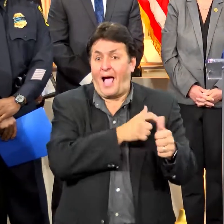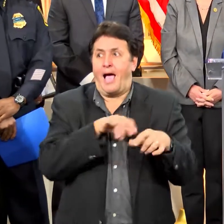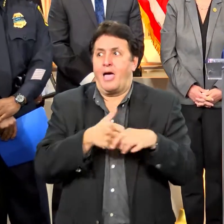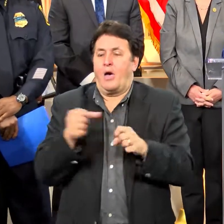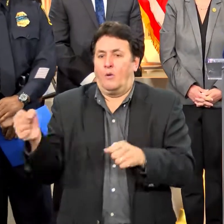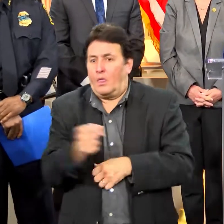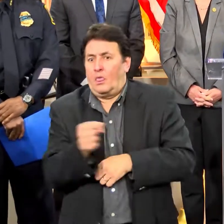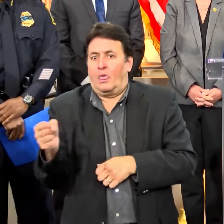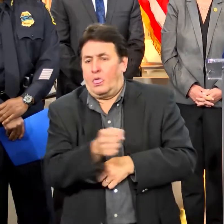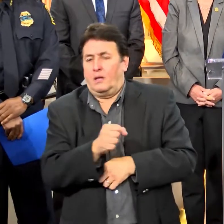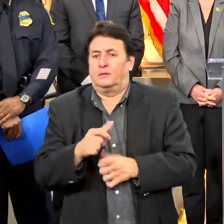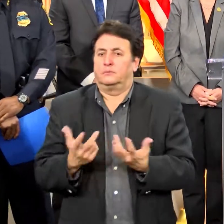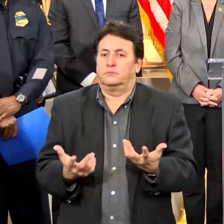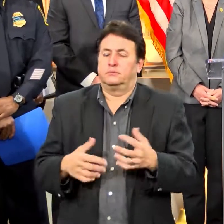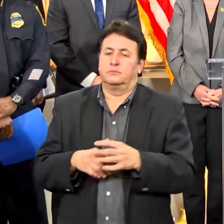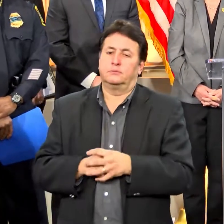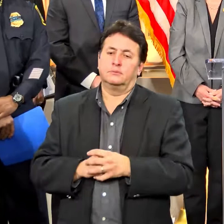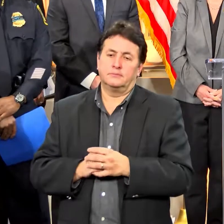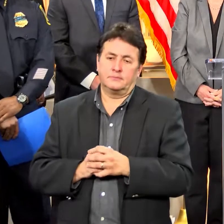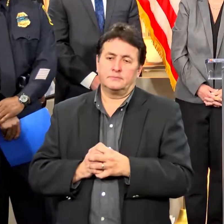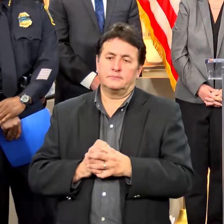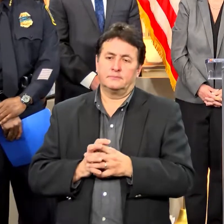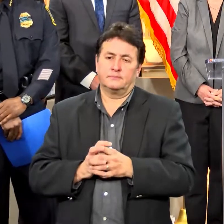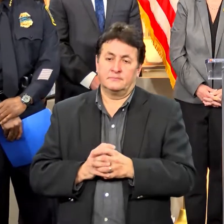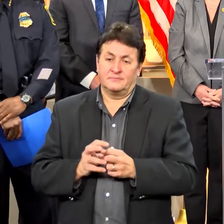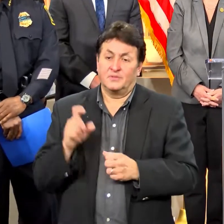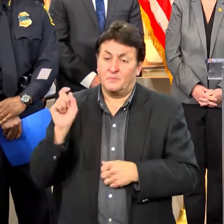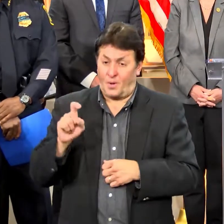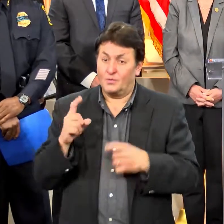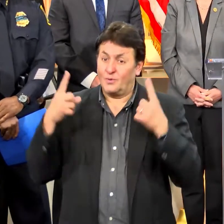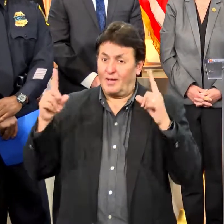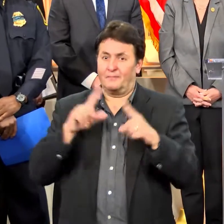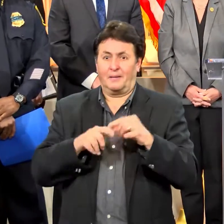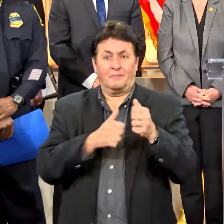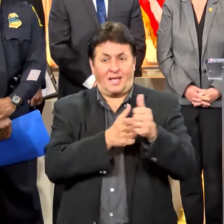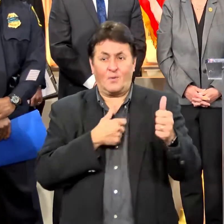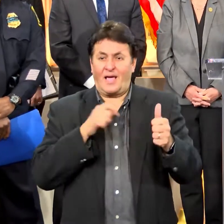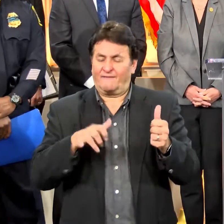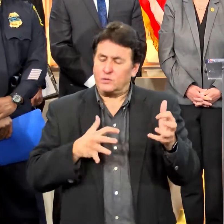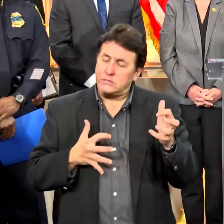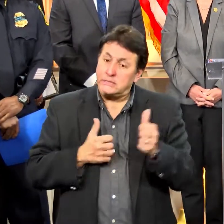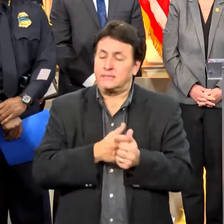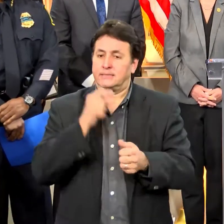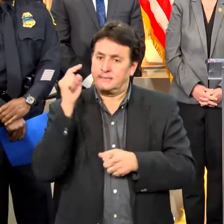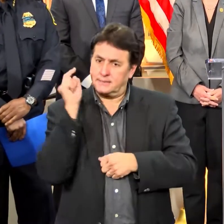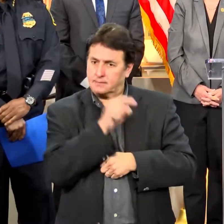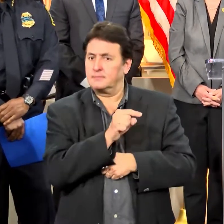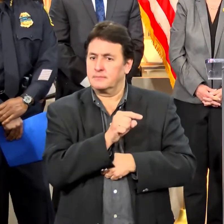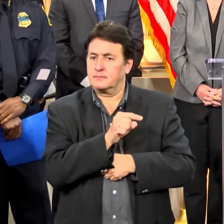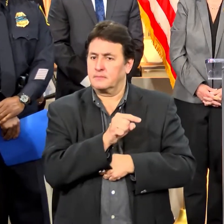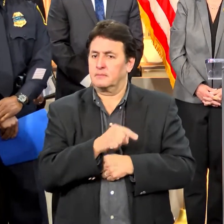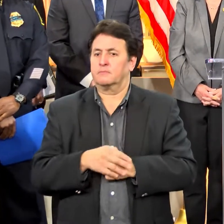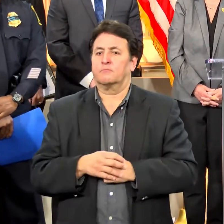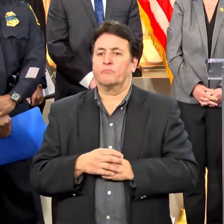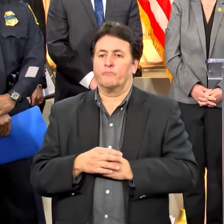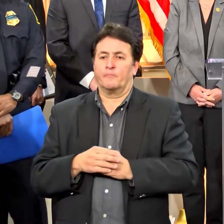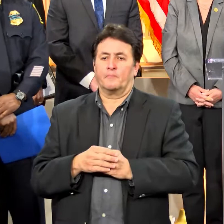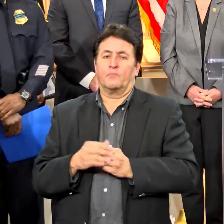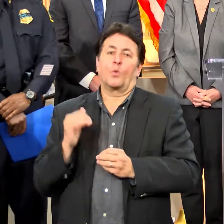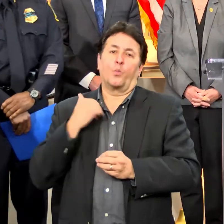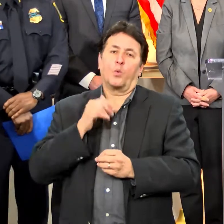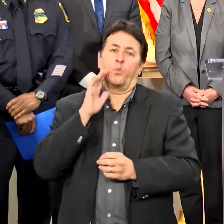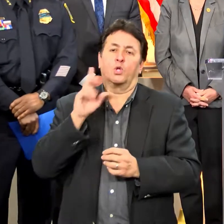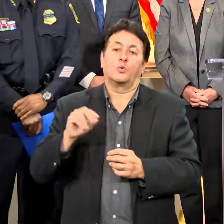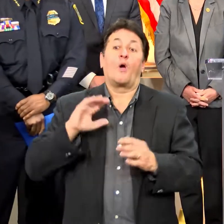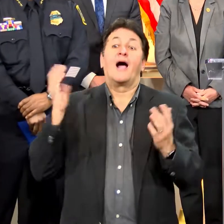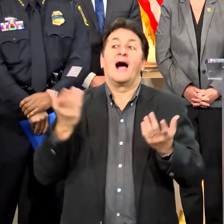required. The backlog must be addressed. We will do our part, and thus the city, to that